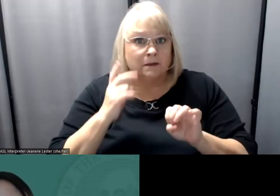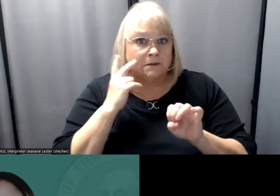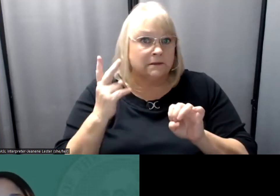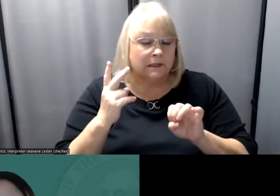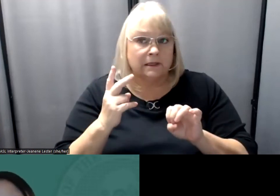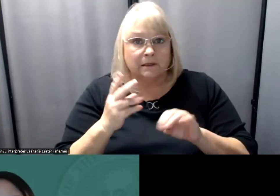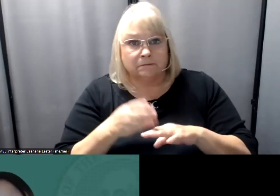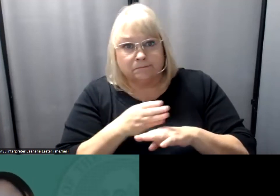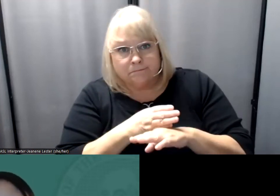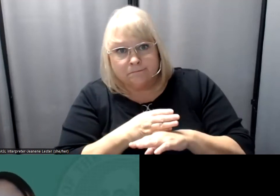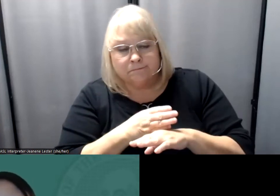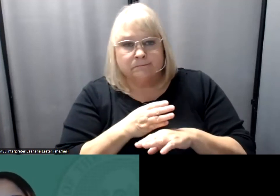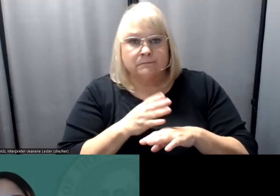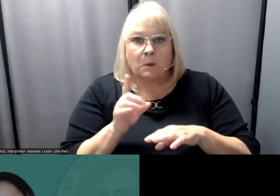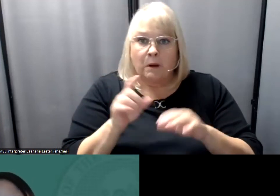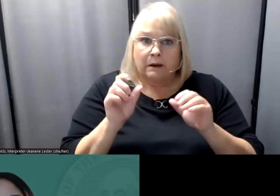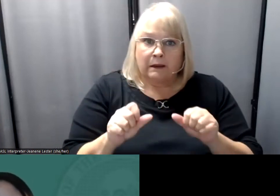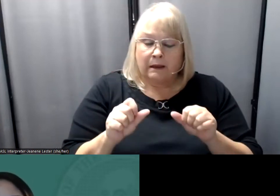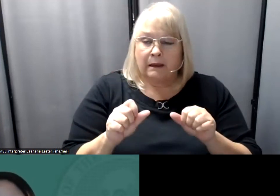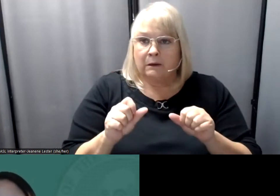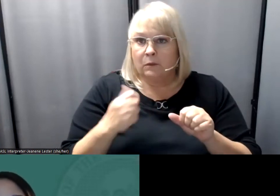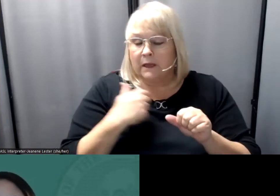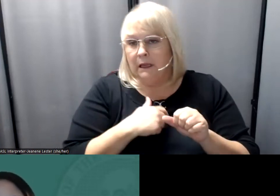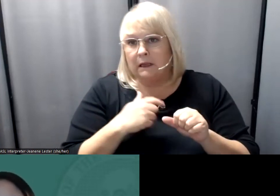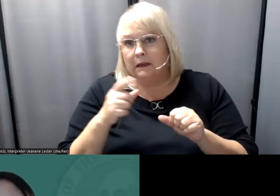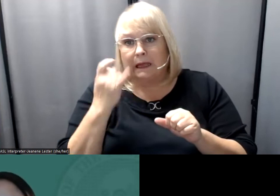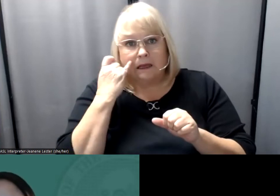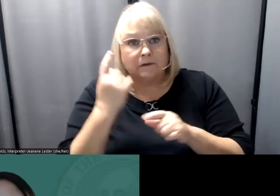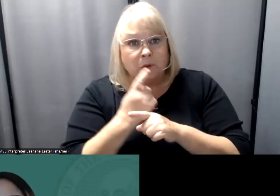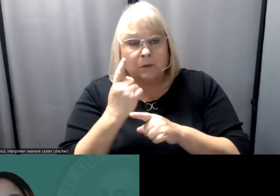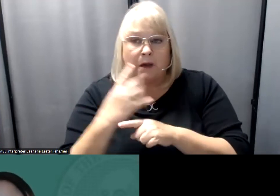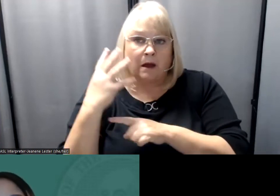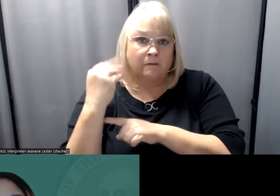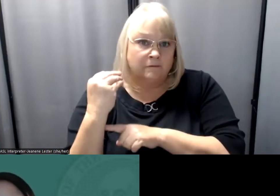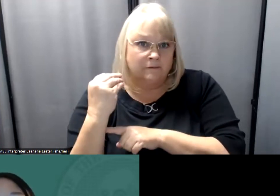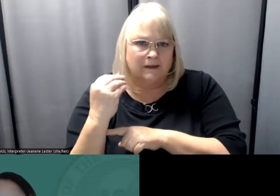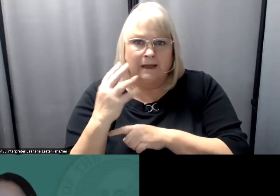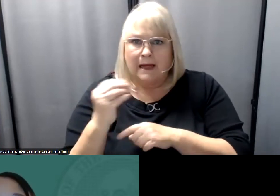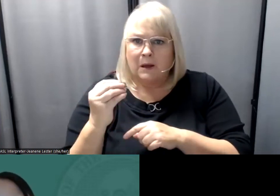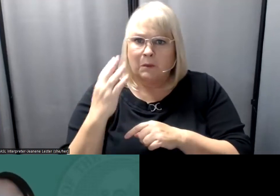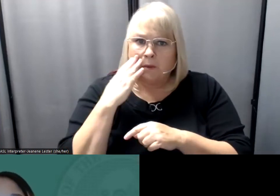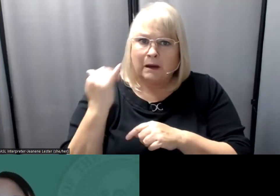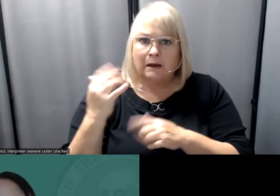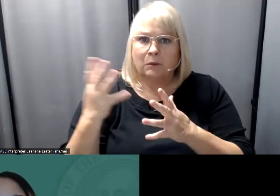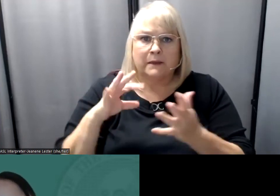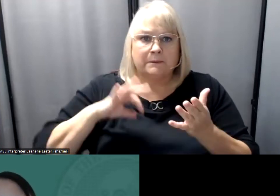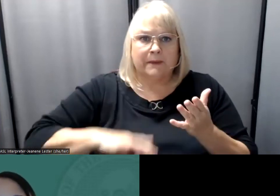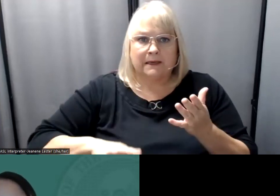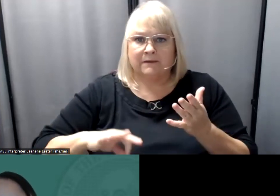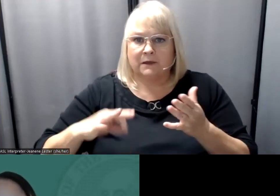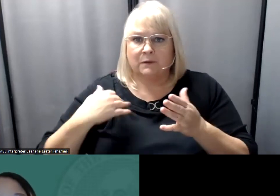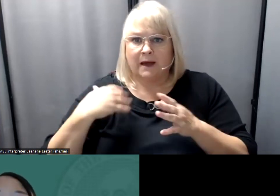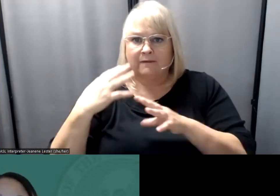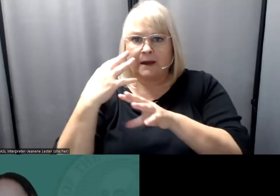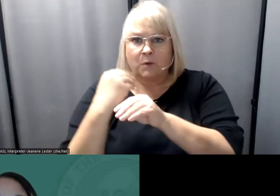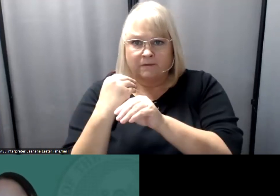we, if it's appropriate, have cameras off meetings? Why? What would be the benefit of that? That's the why